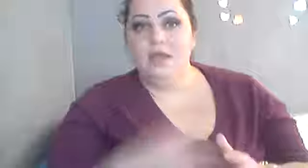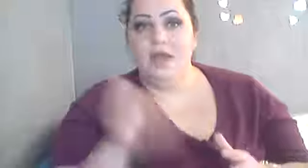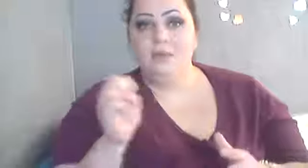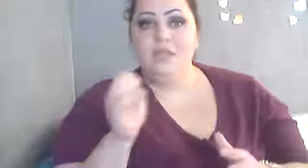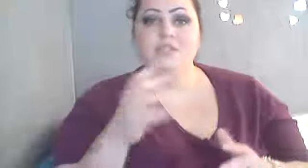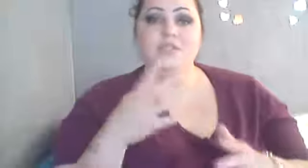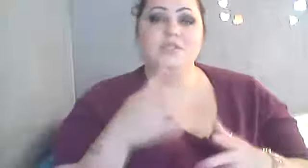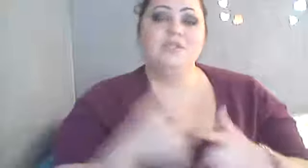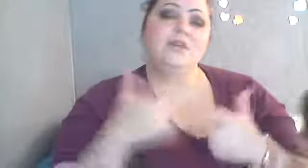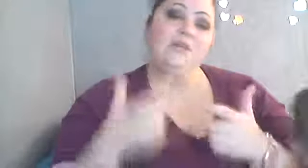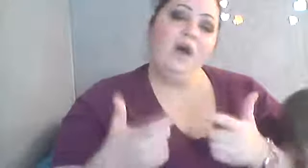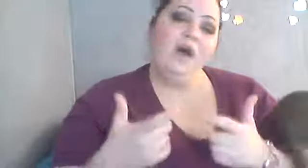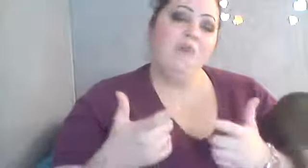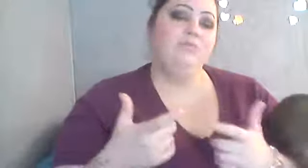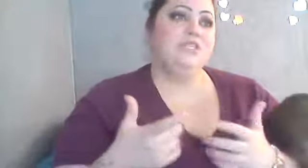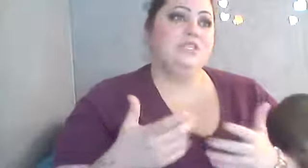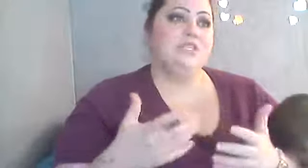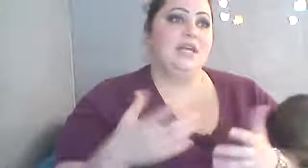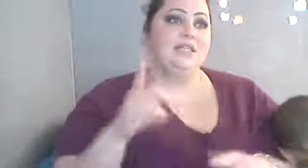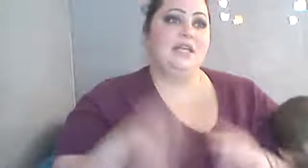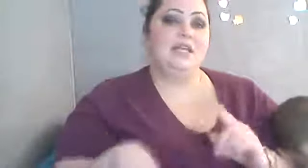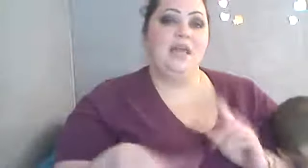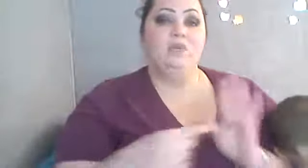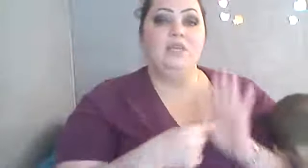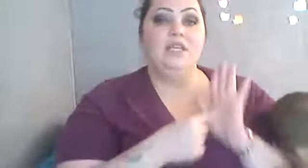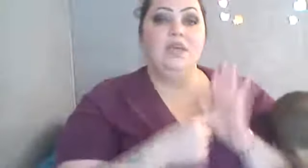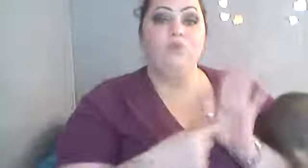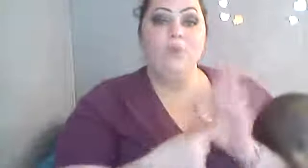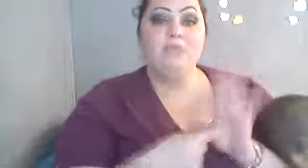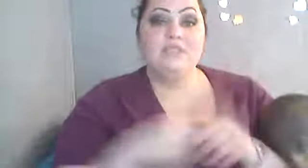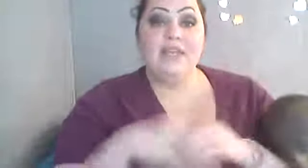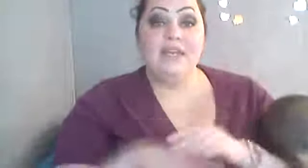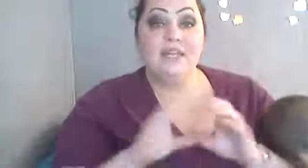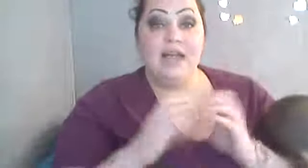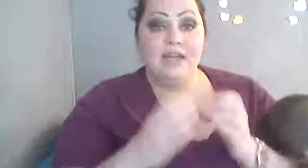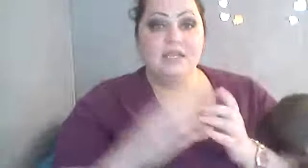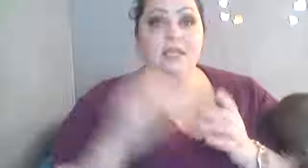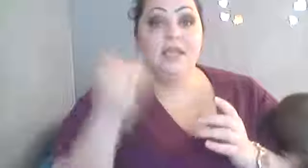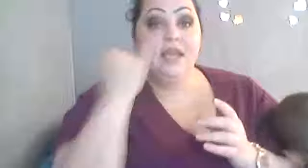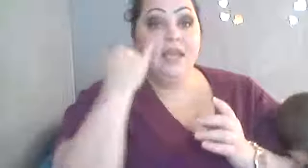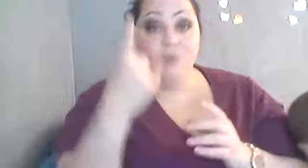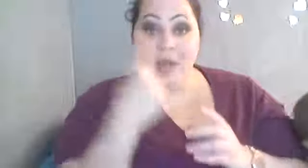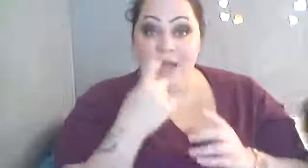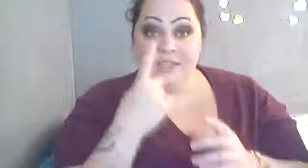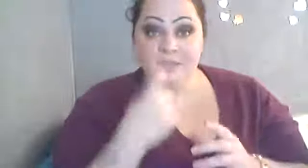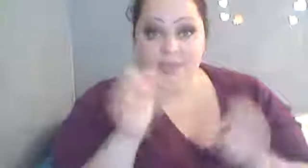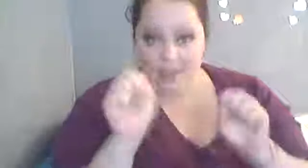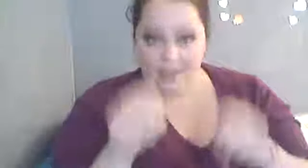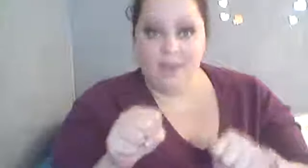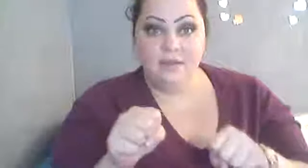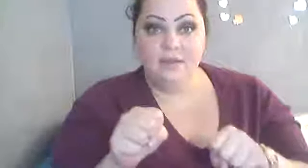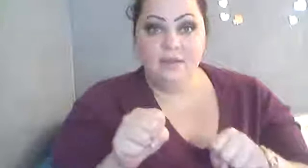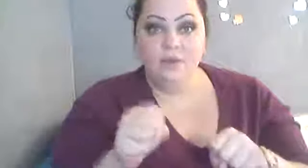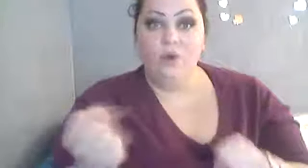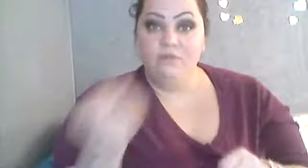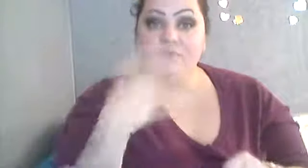Yeah, because there's a lot of religious signs that I can't really like represent in class. Like if you ask me, I can. Or if you